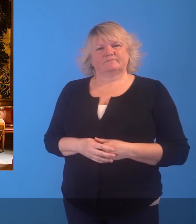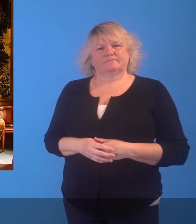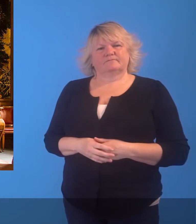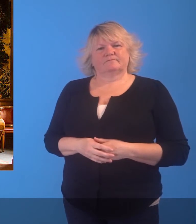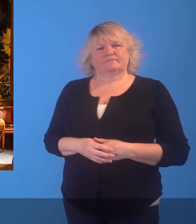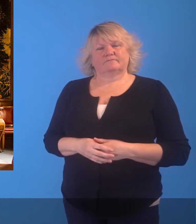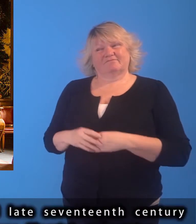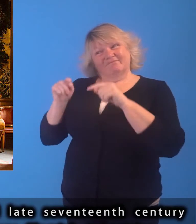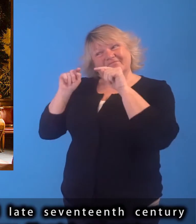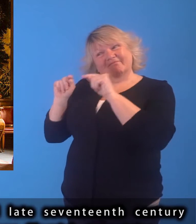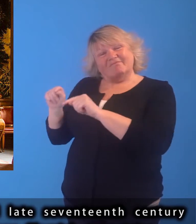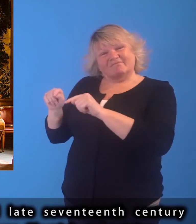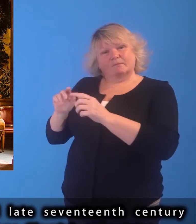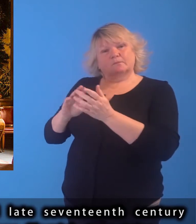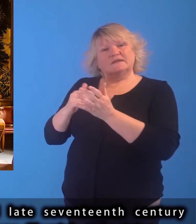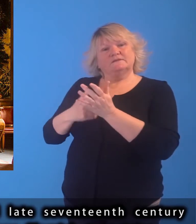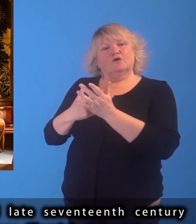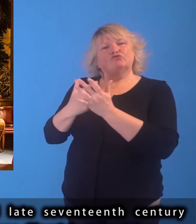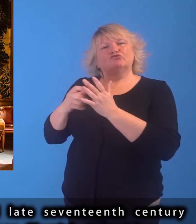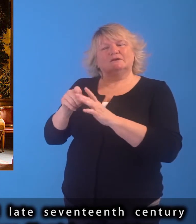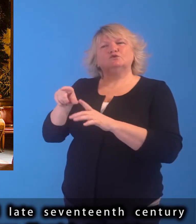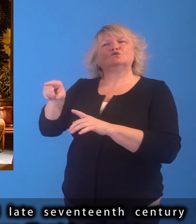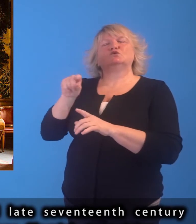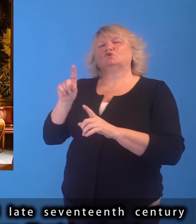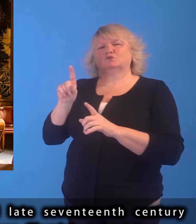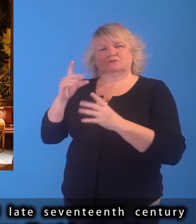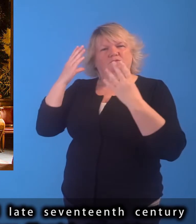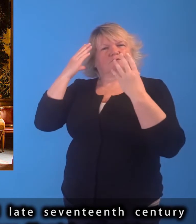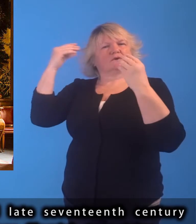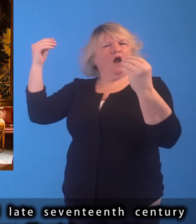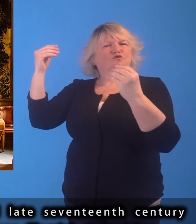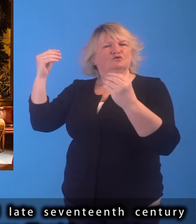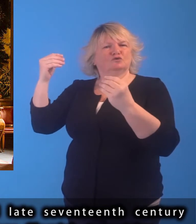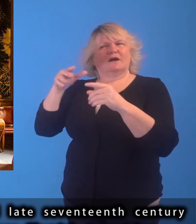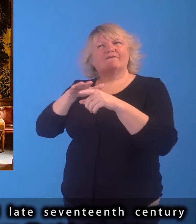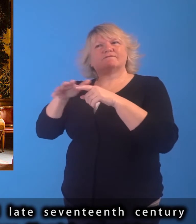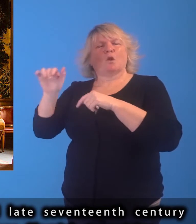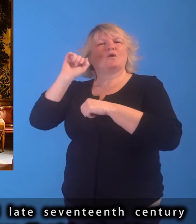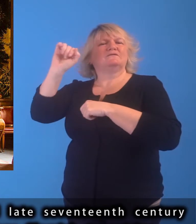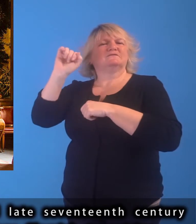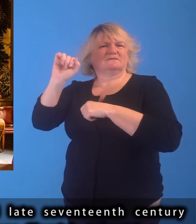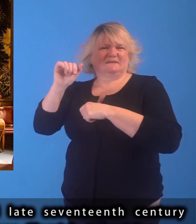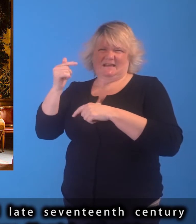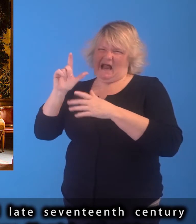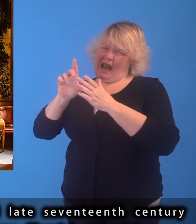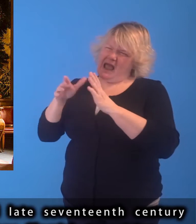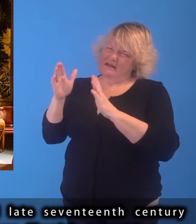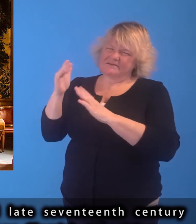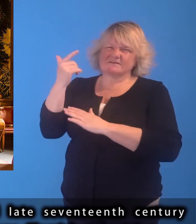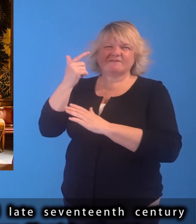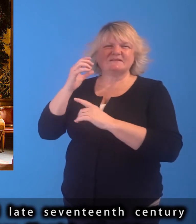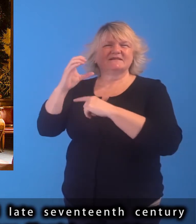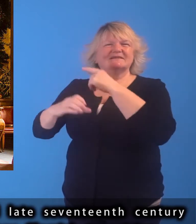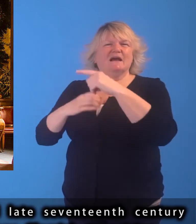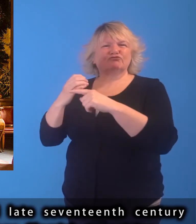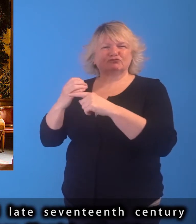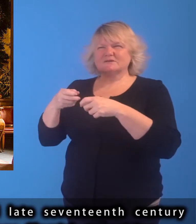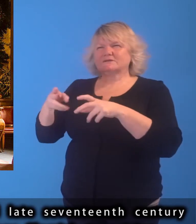tranquil atmosphere across this room and the drawing room, which is connected to the sitting room by a pair of sliding